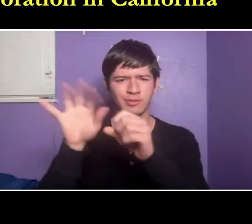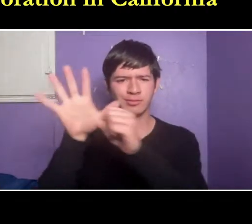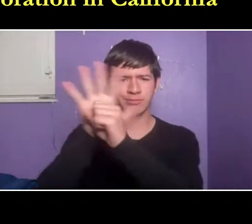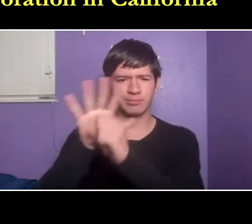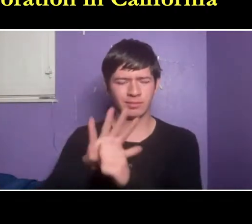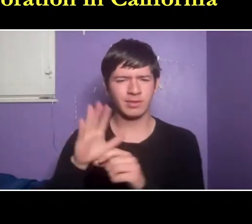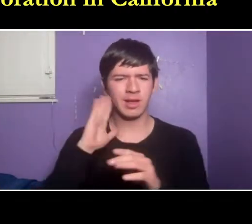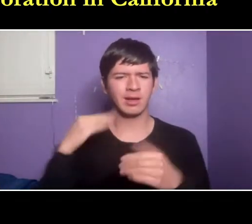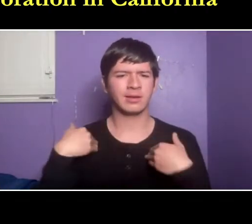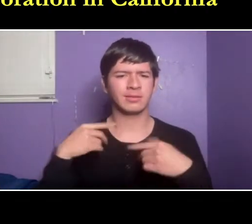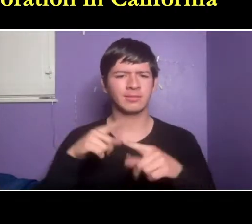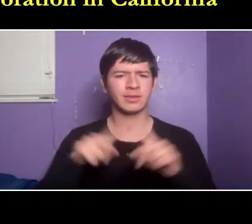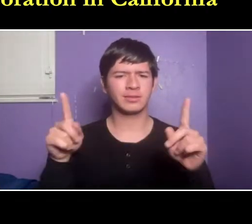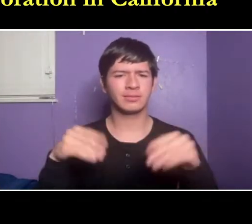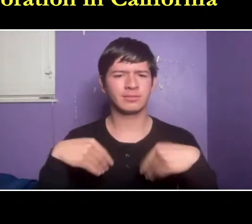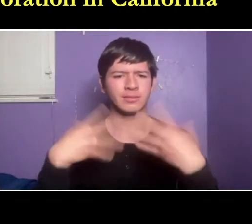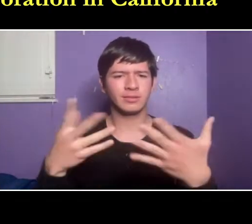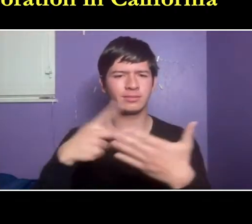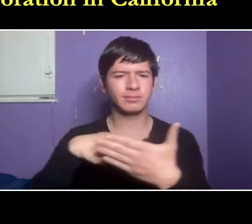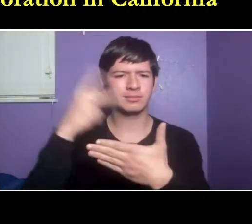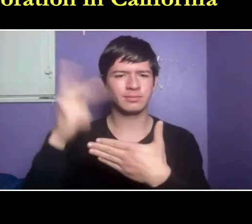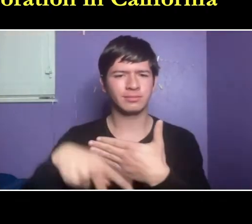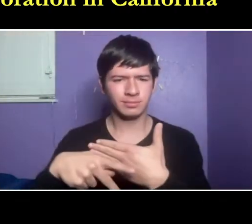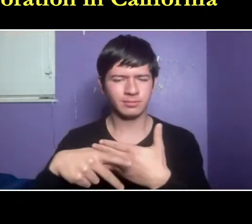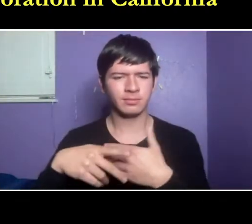Okay, and then my third question,